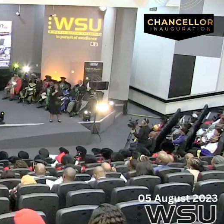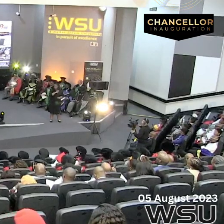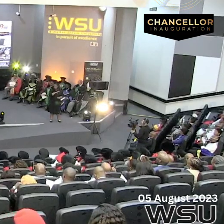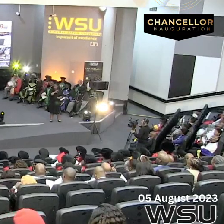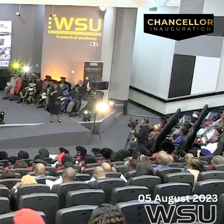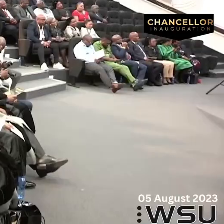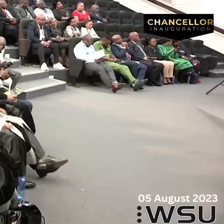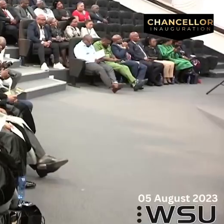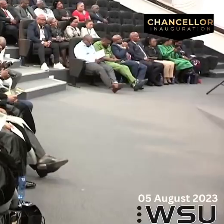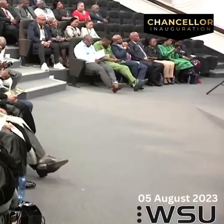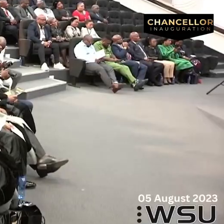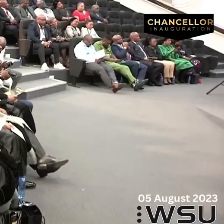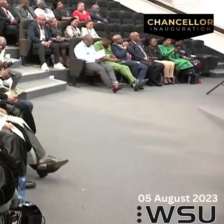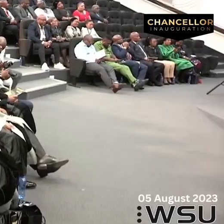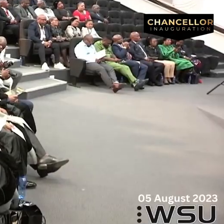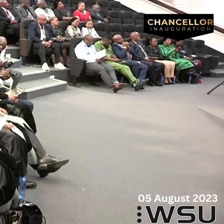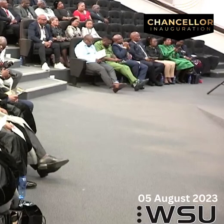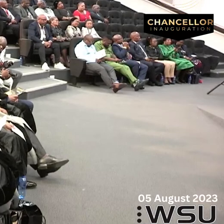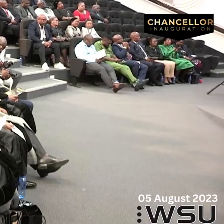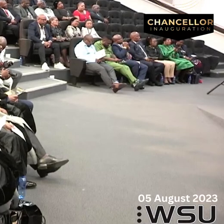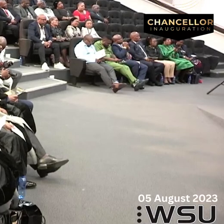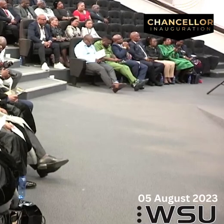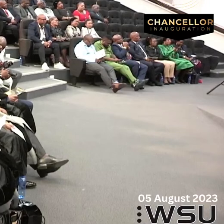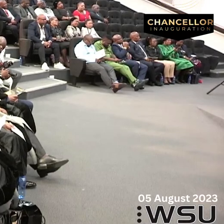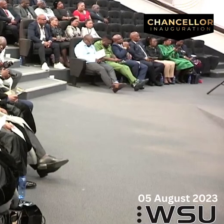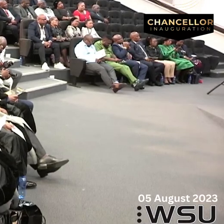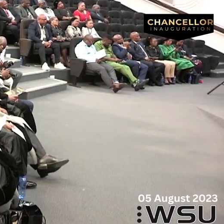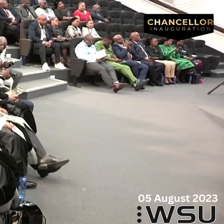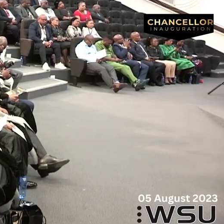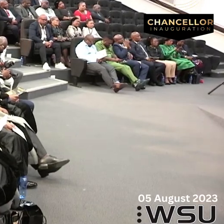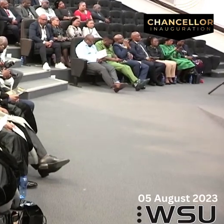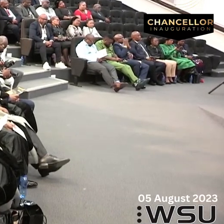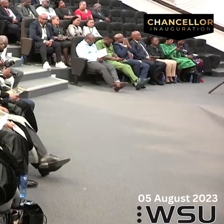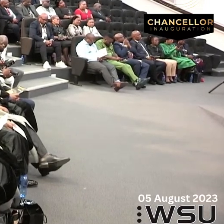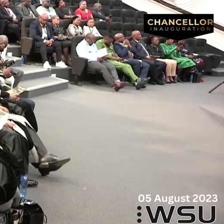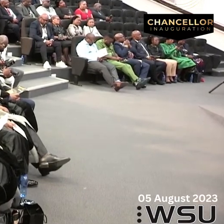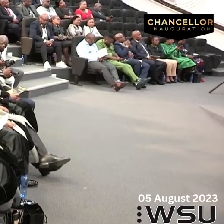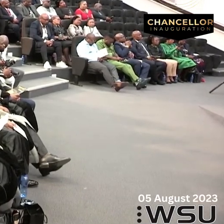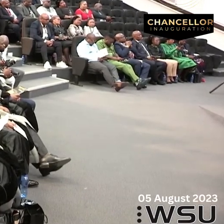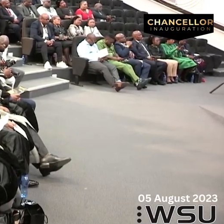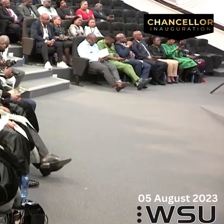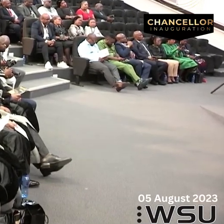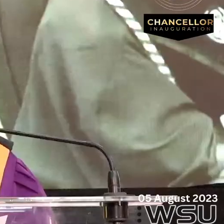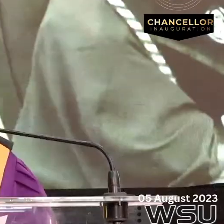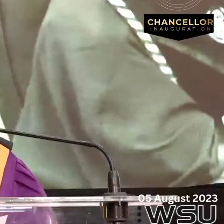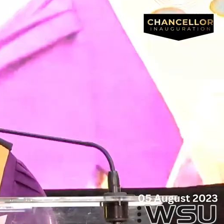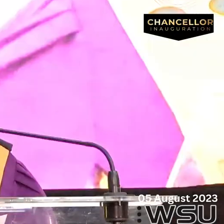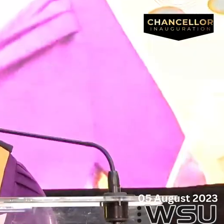Councillor Nelani, Captains of Industry and CEOs, Walter Sisulu,